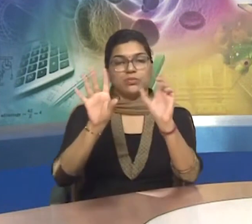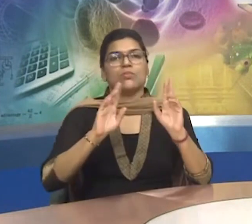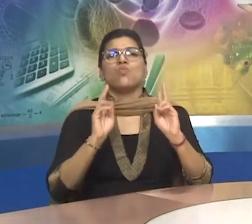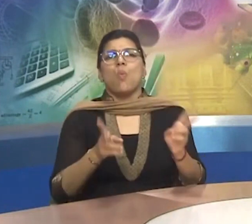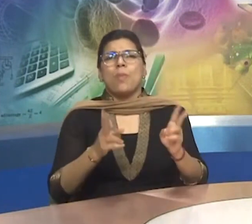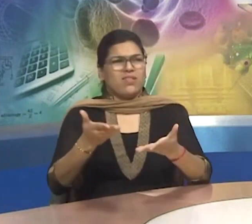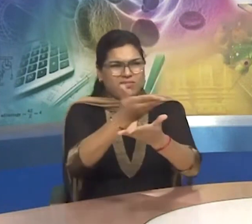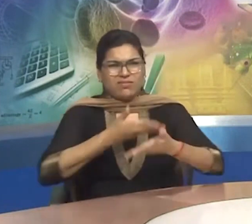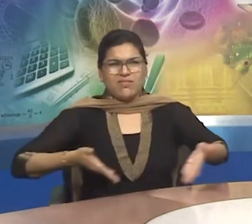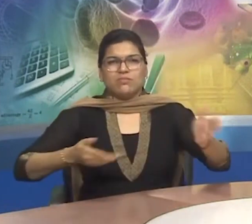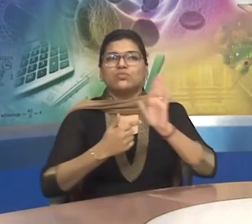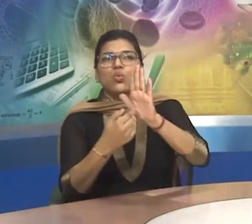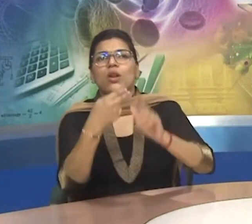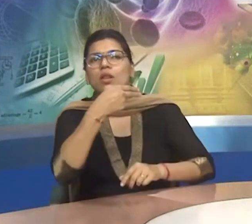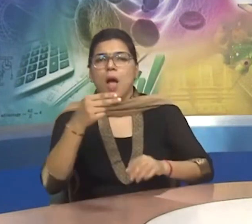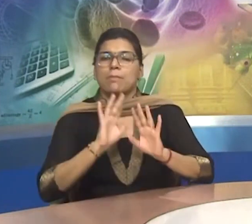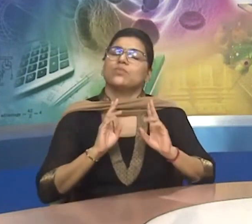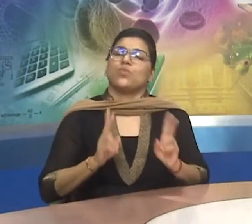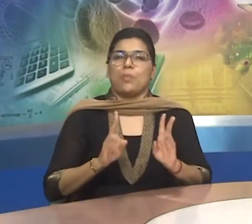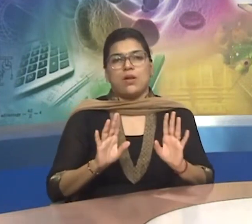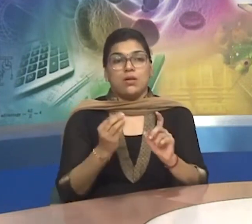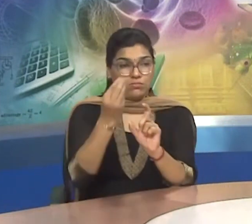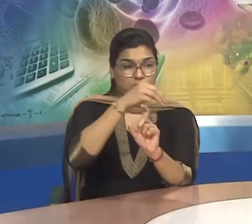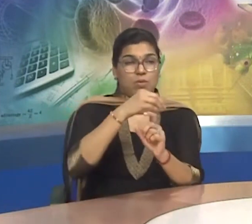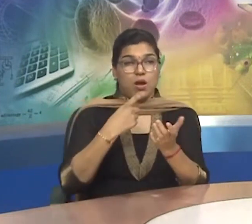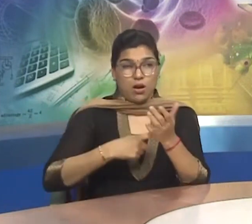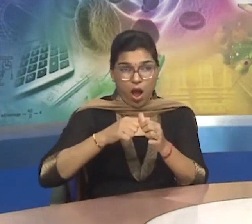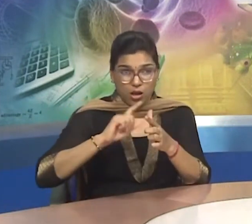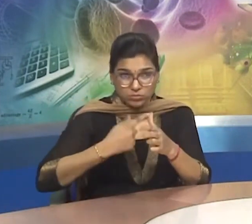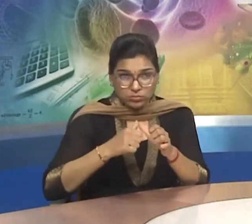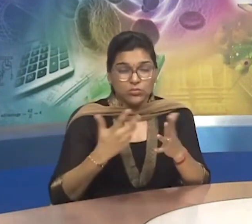explains about abolition of titles in our society.